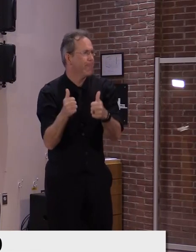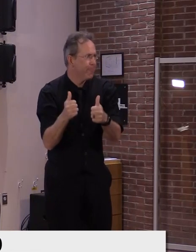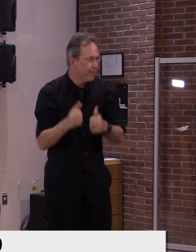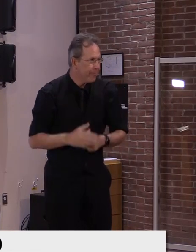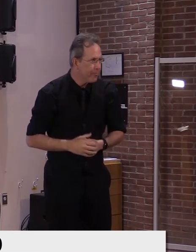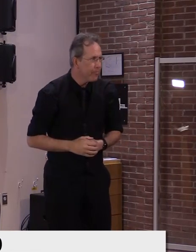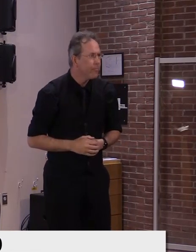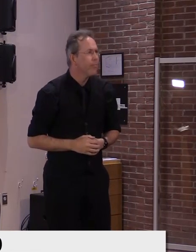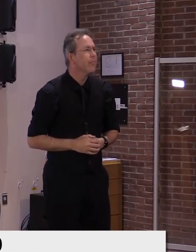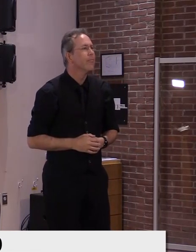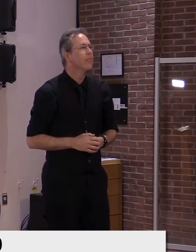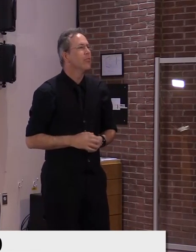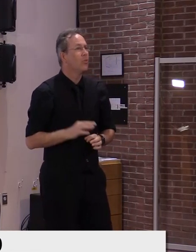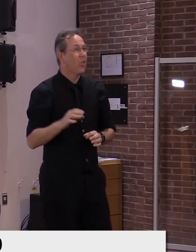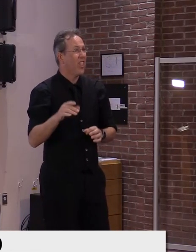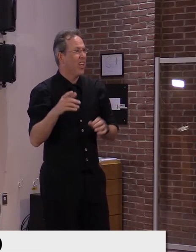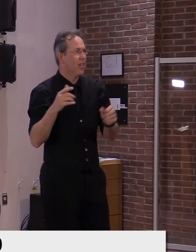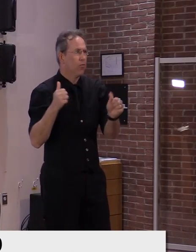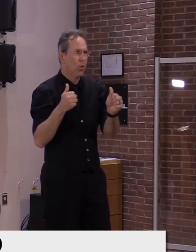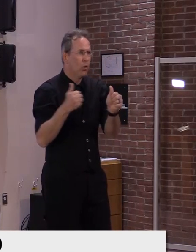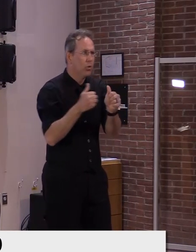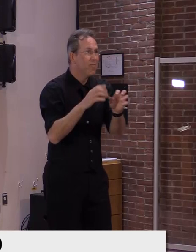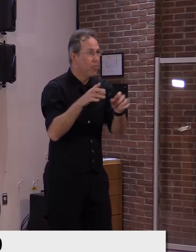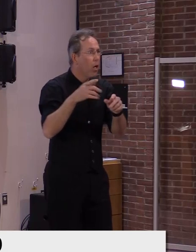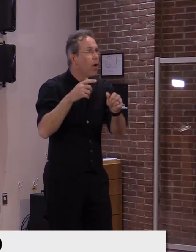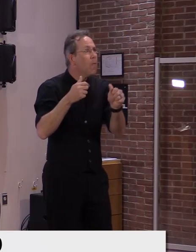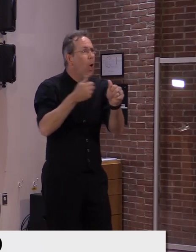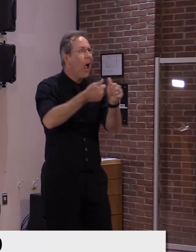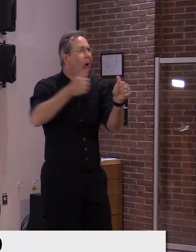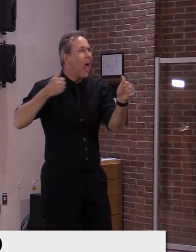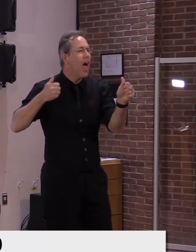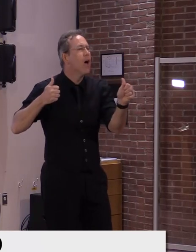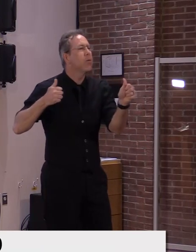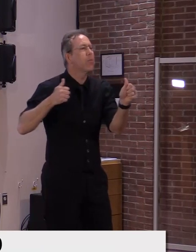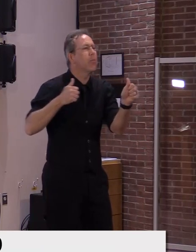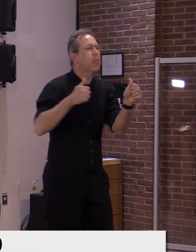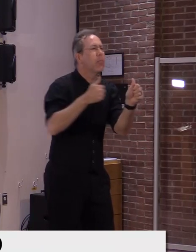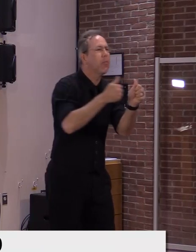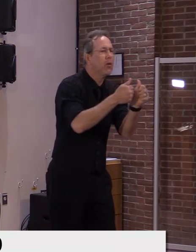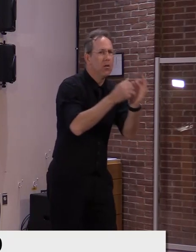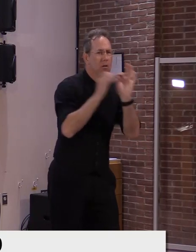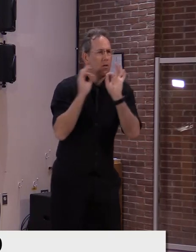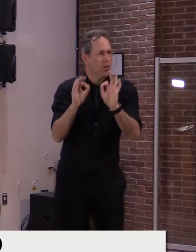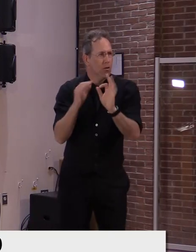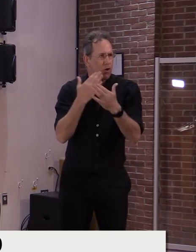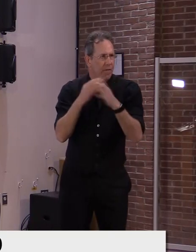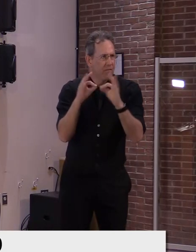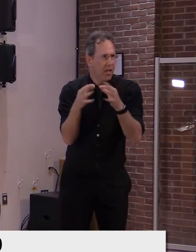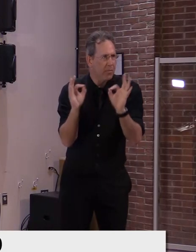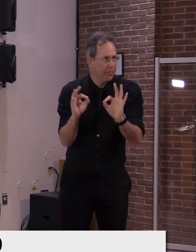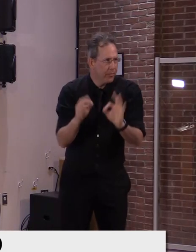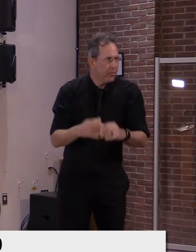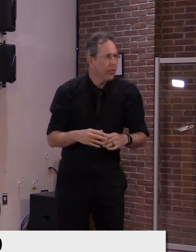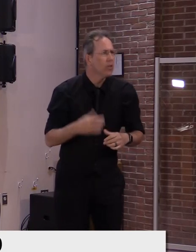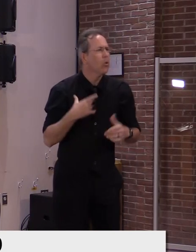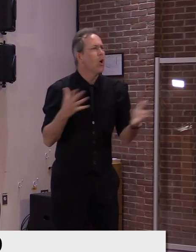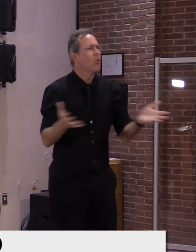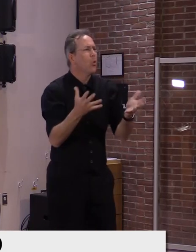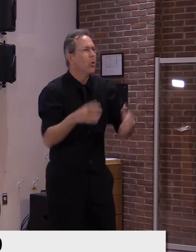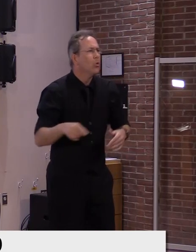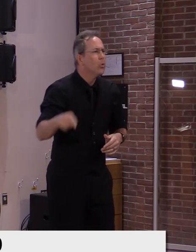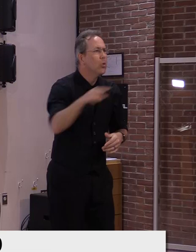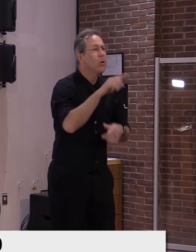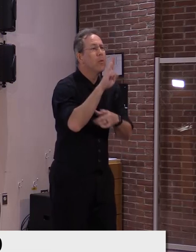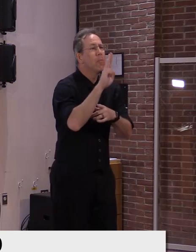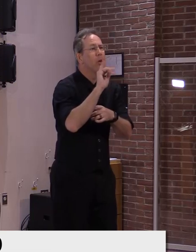last 2 weeks. If you have not done so already, I encourage BIPOC Vermonters and household members to make an appointment on the